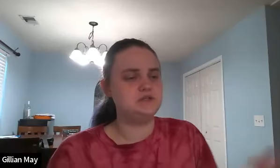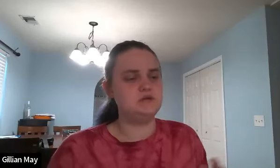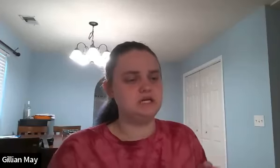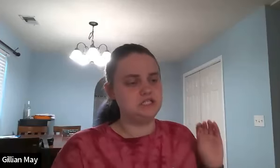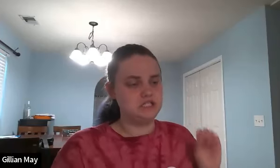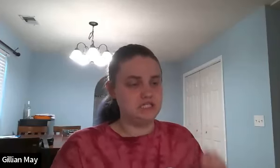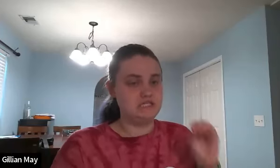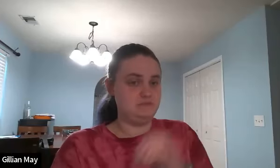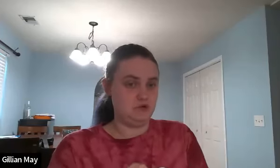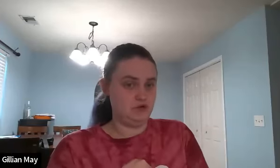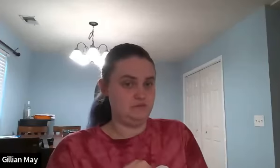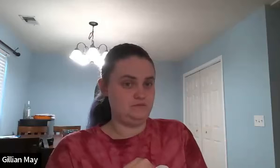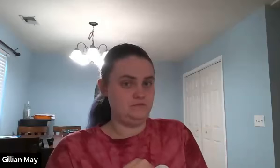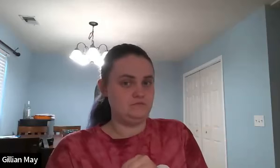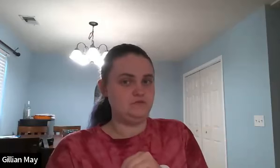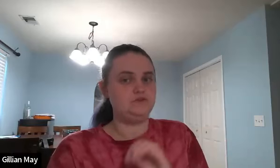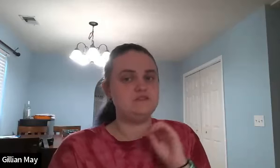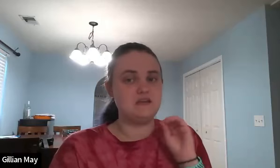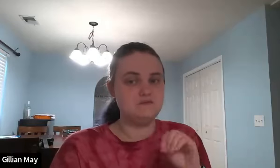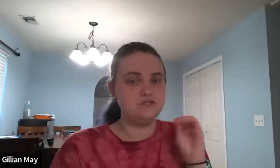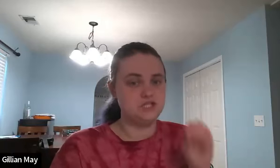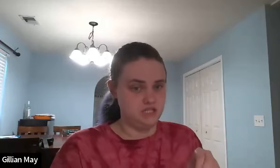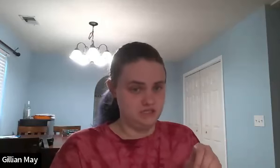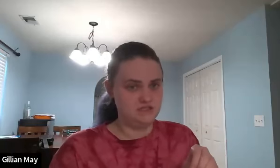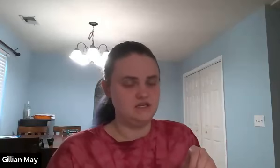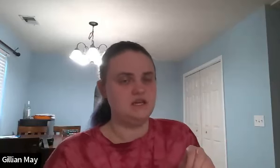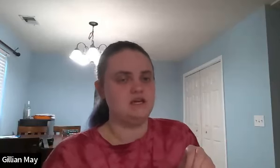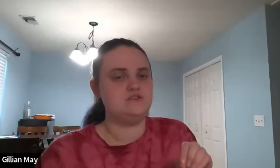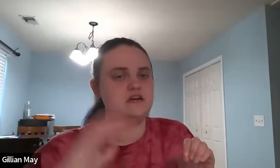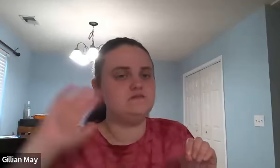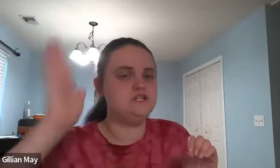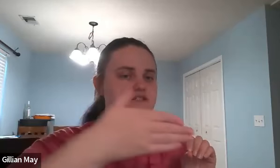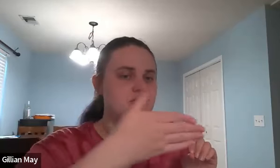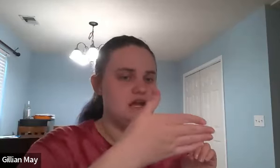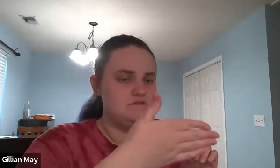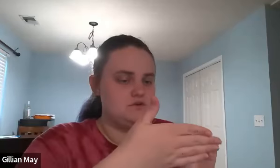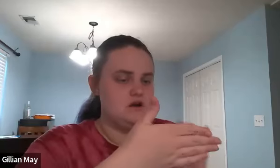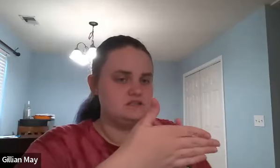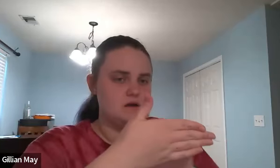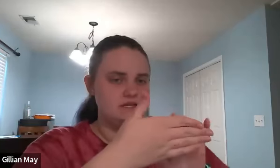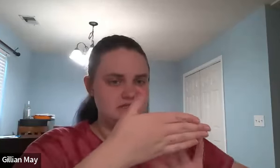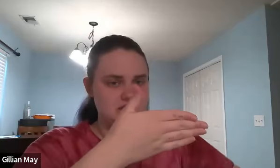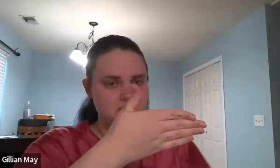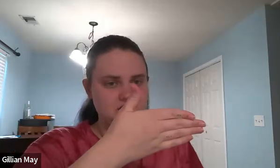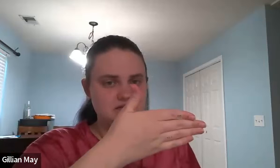do cheeseburger, you'll do the sign for cheese. And so the sign for cheese is you're going to have your non-dominant sideways like